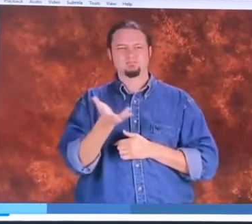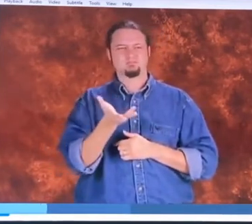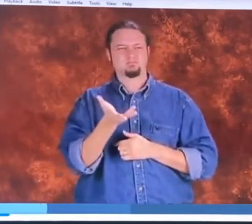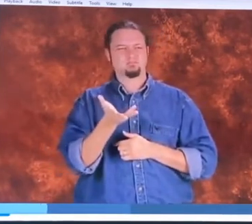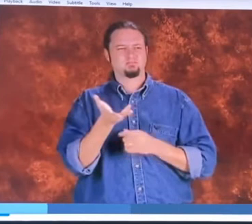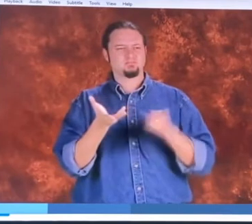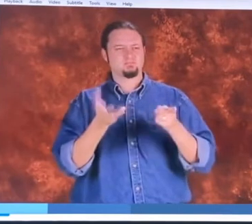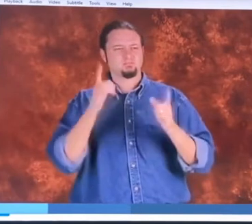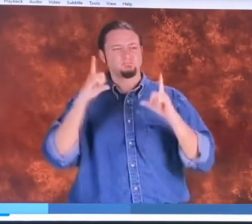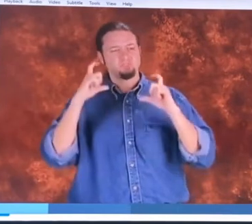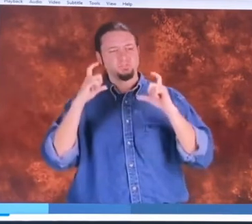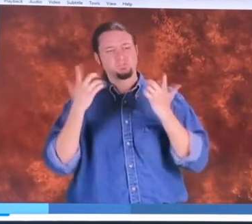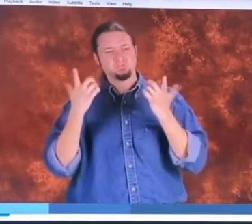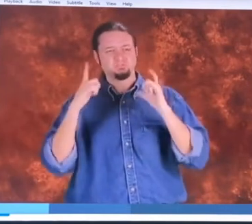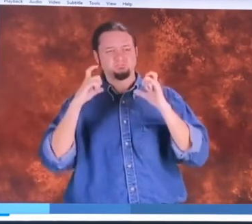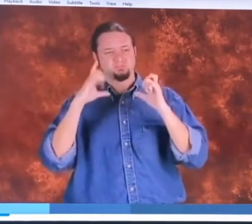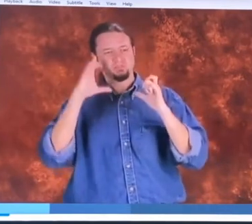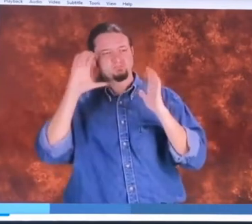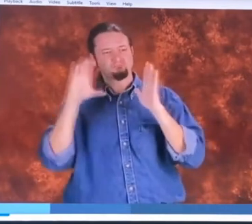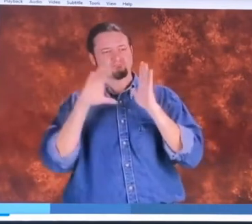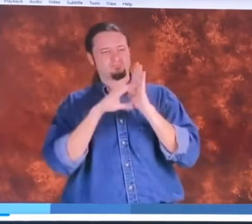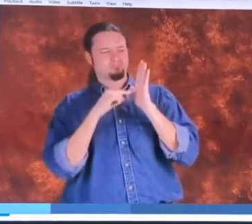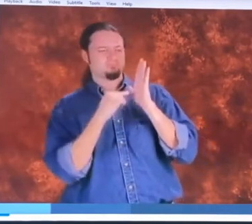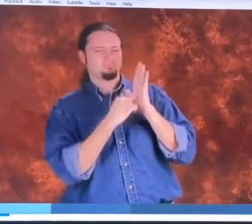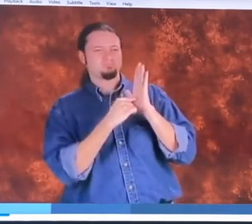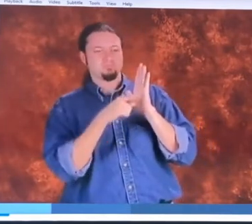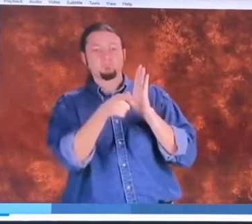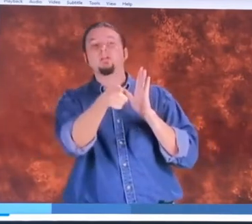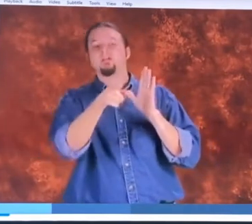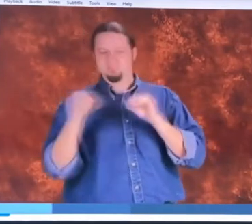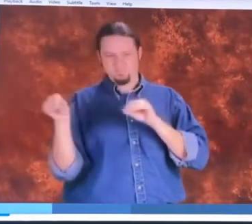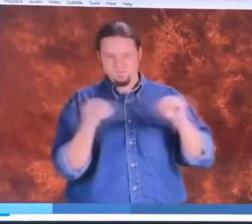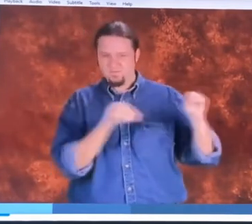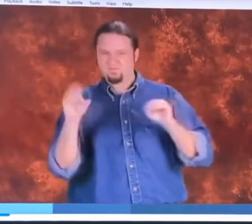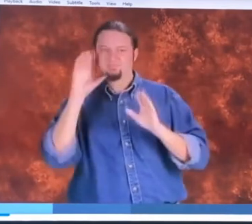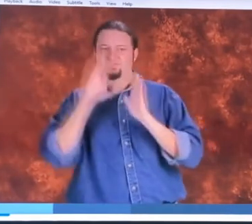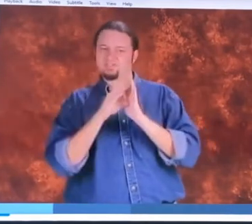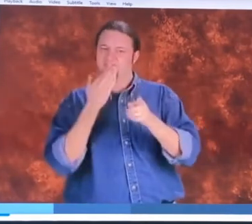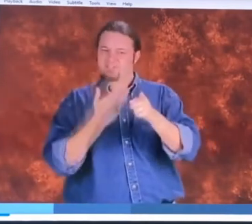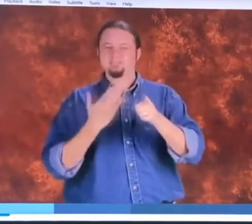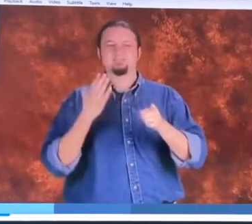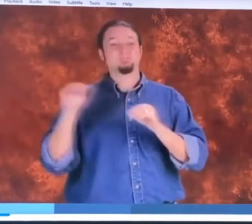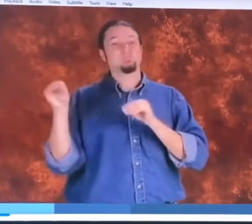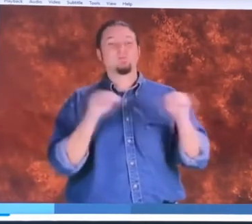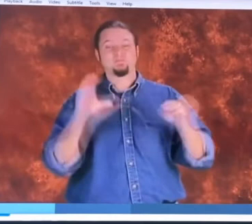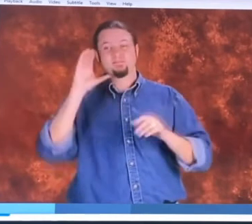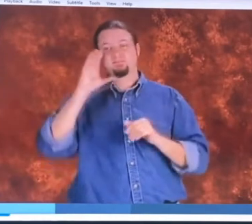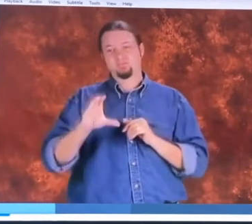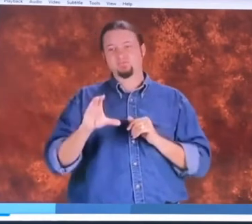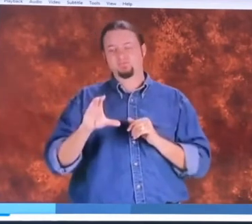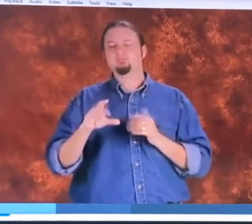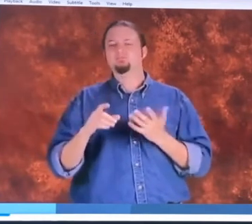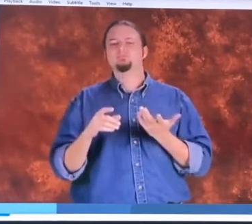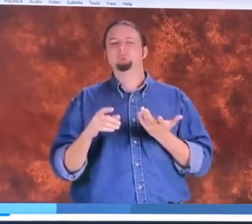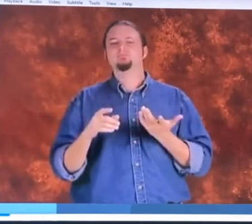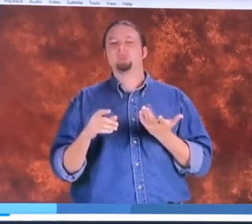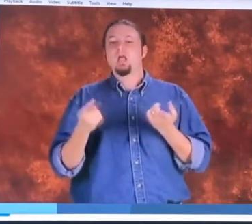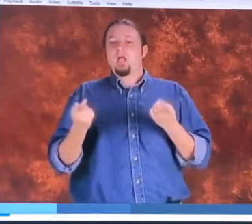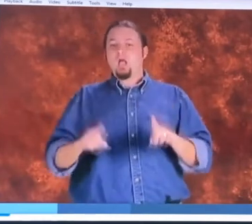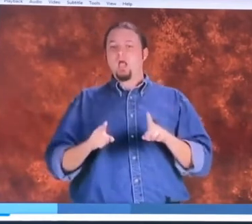video. Does anyone know what that is? Taking pictures, moving pictures, yeah. So